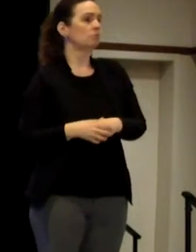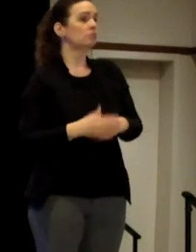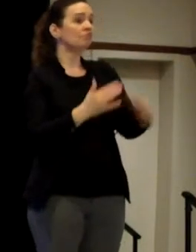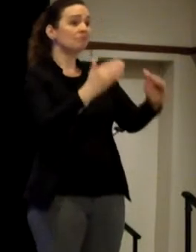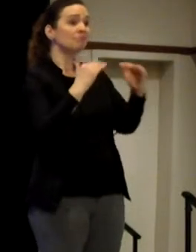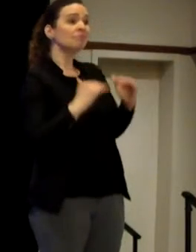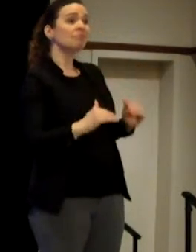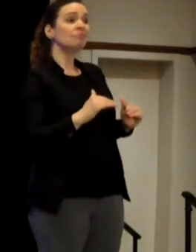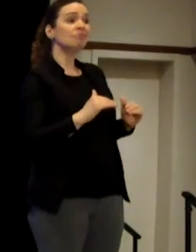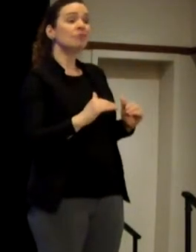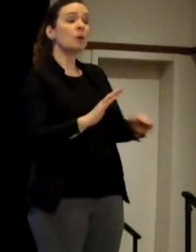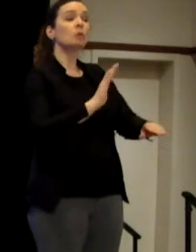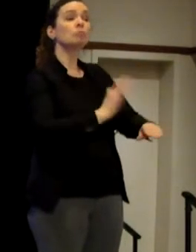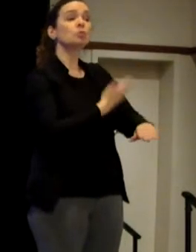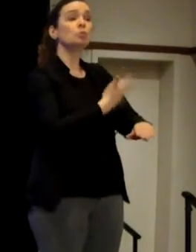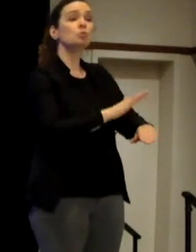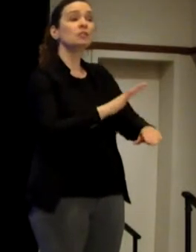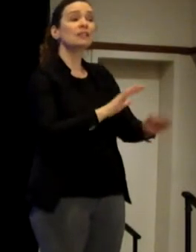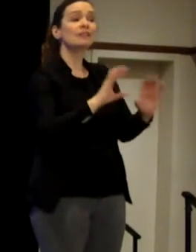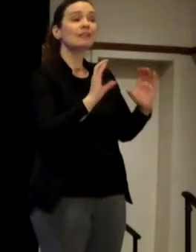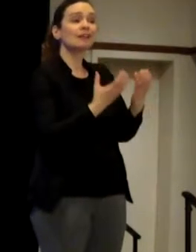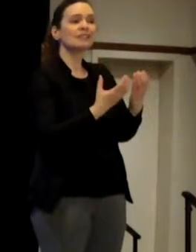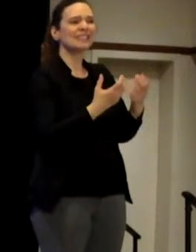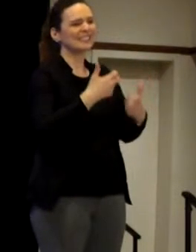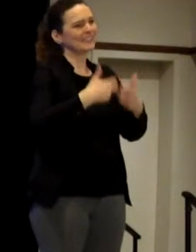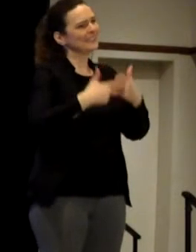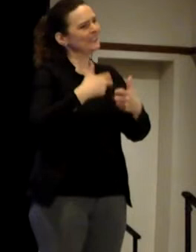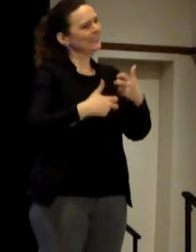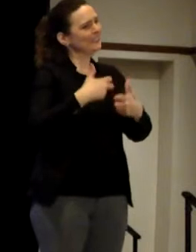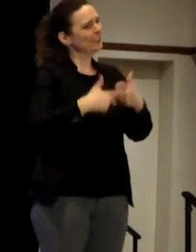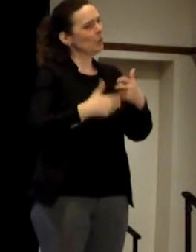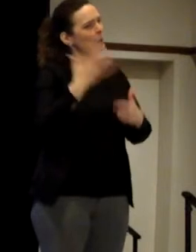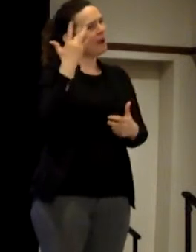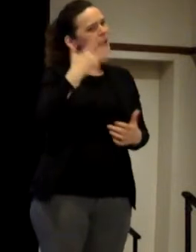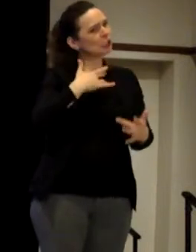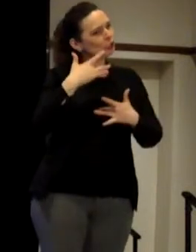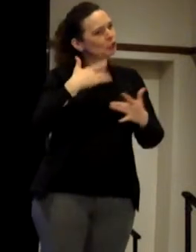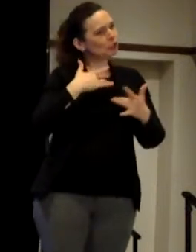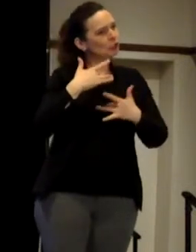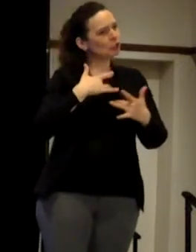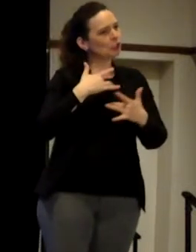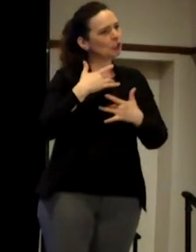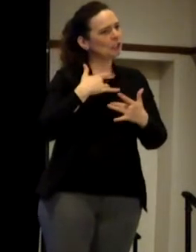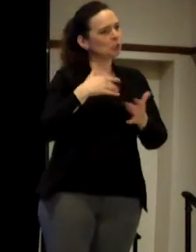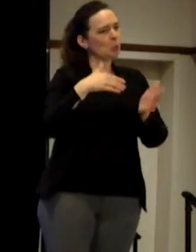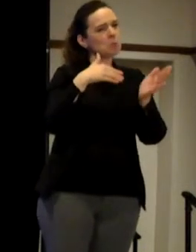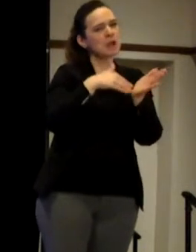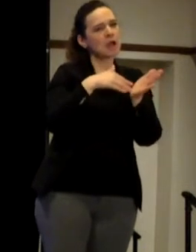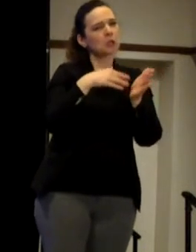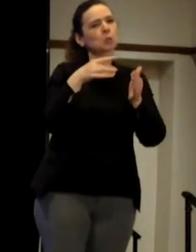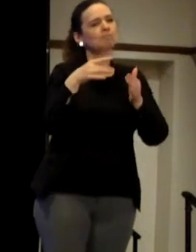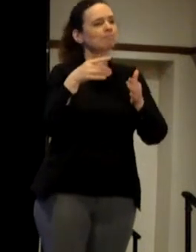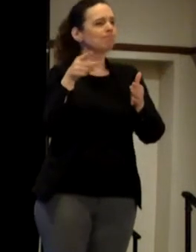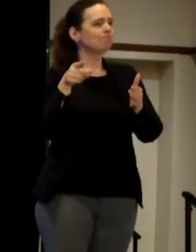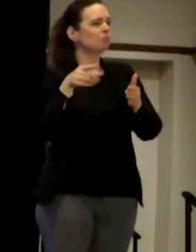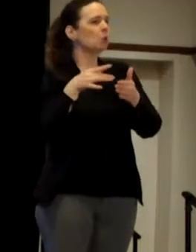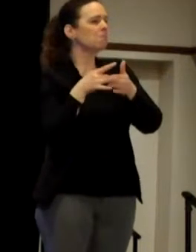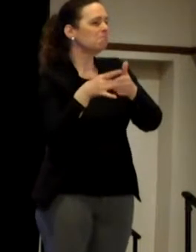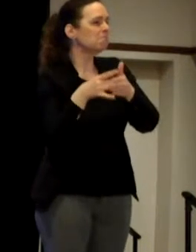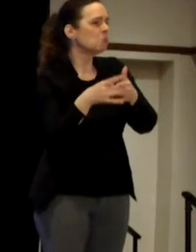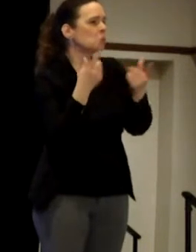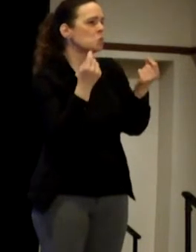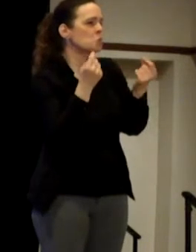issue of music class. In the guidance, again, Dr. Gupta gives what recommendations the CDC and the state gives,